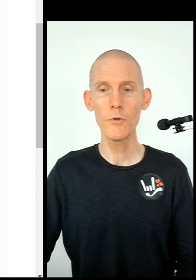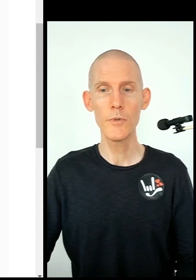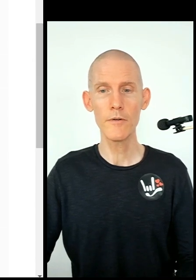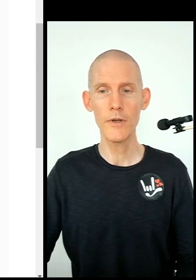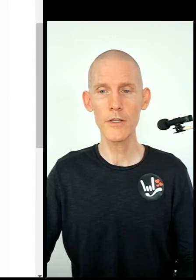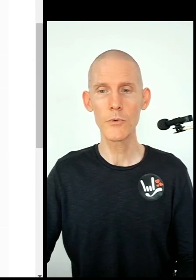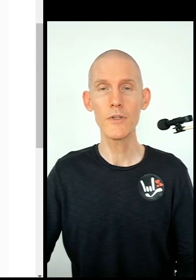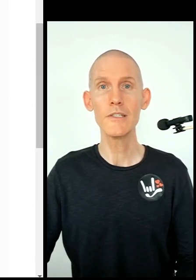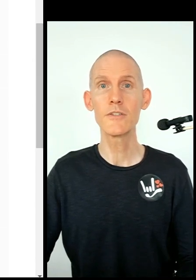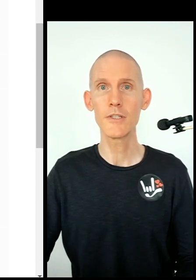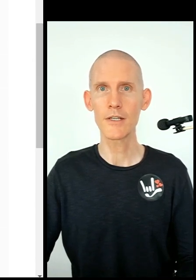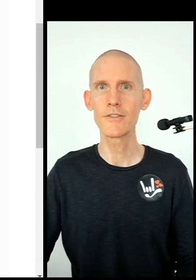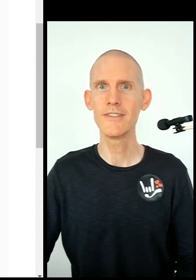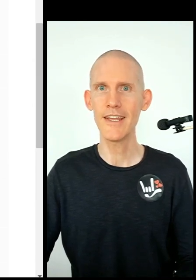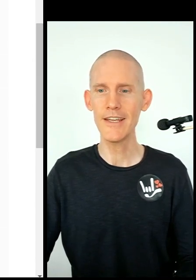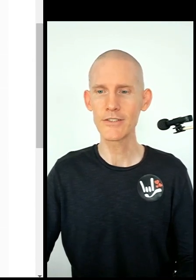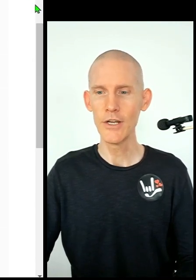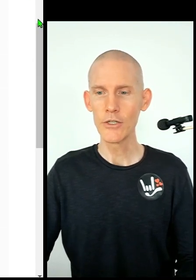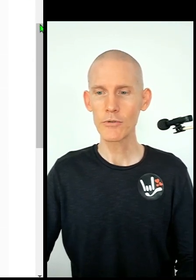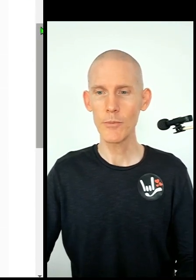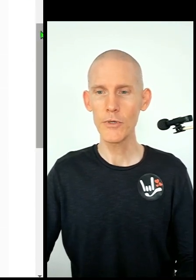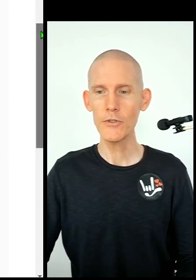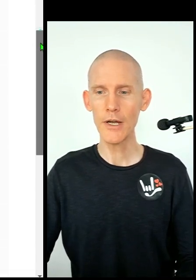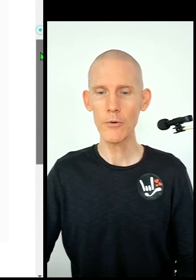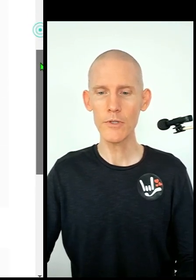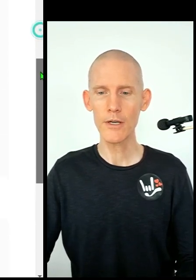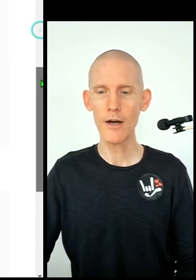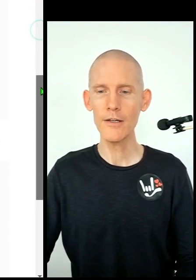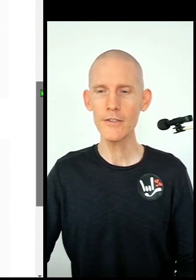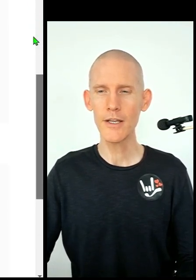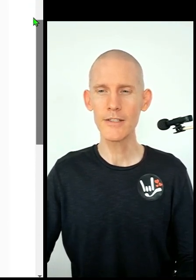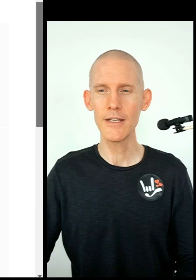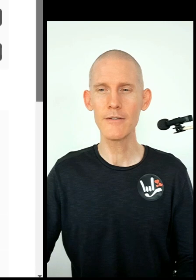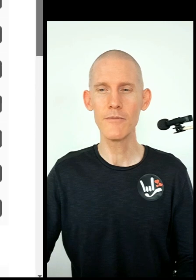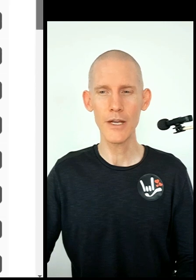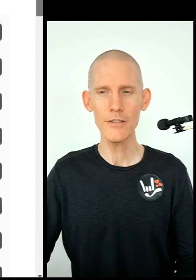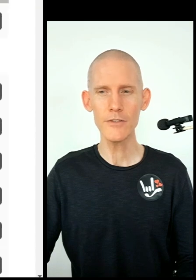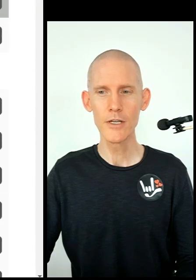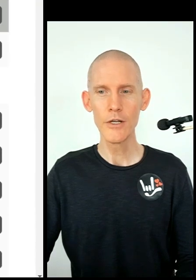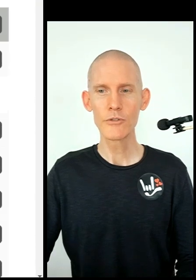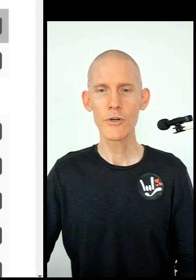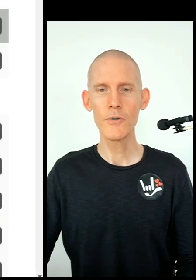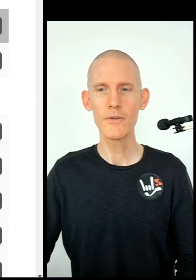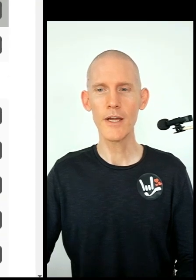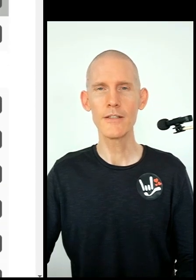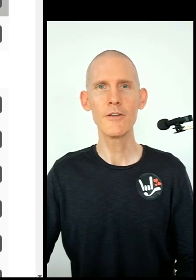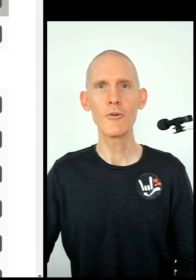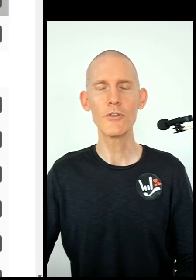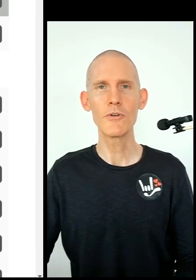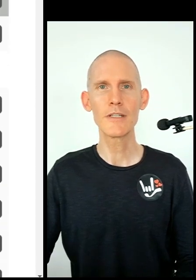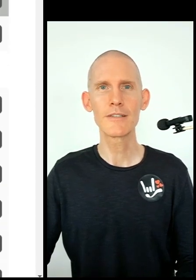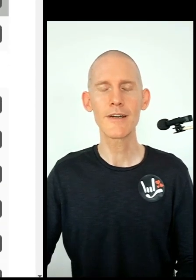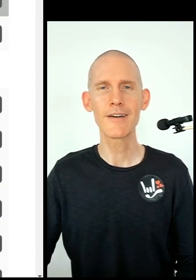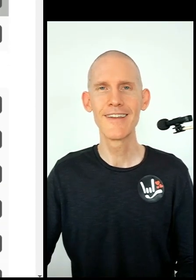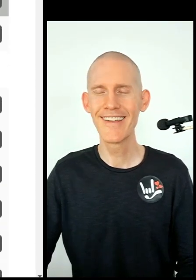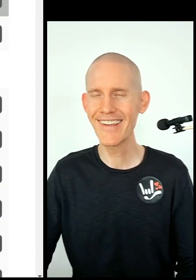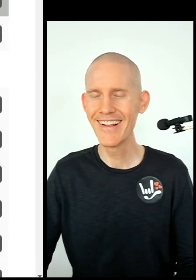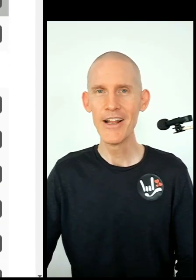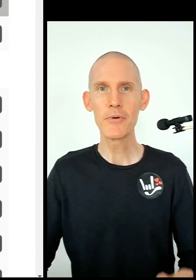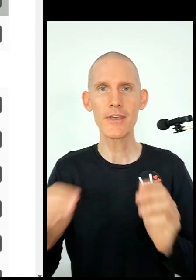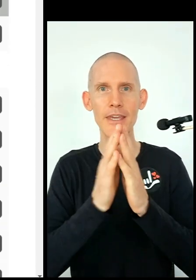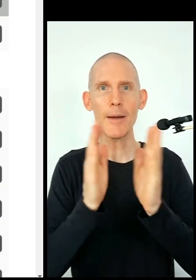number 2 will be available in 6 days. So I build out the content in advance so that, you don't get